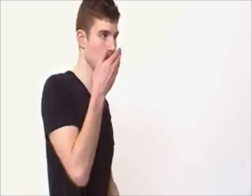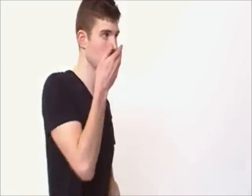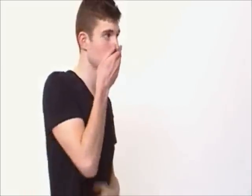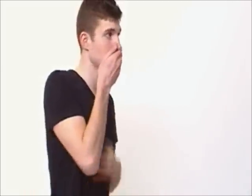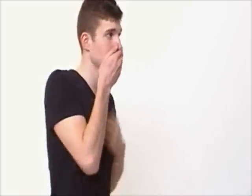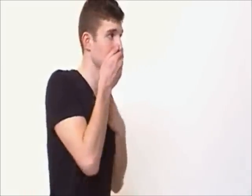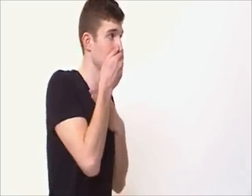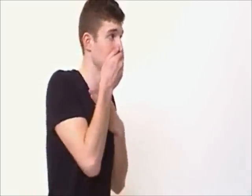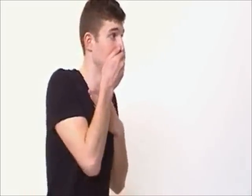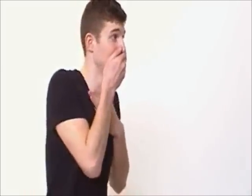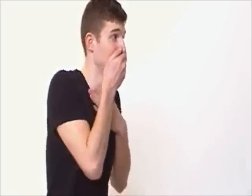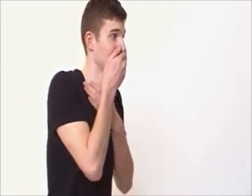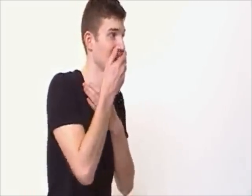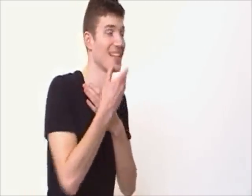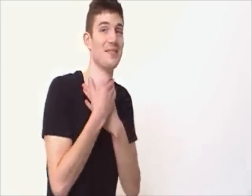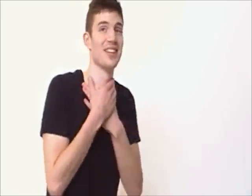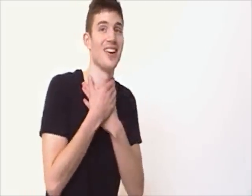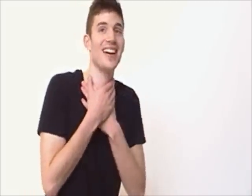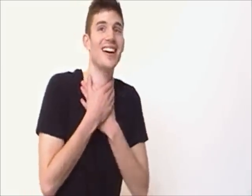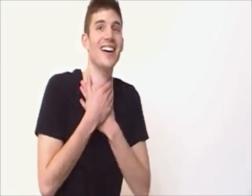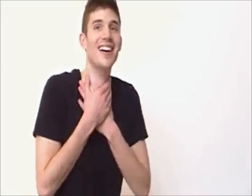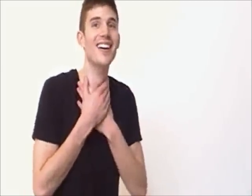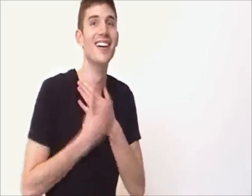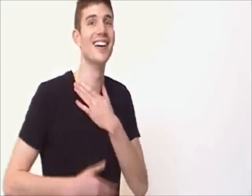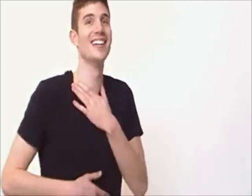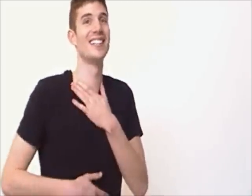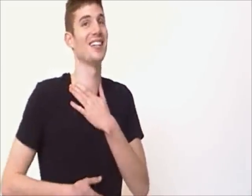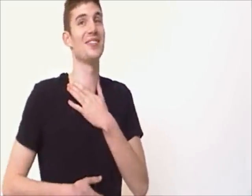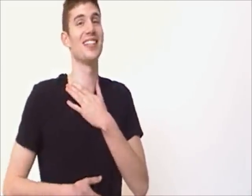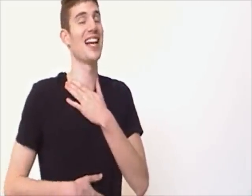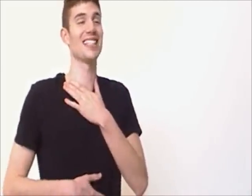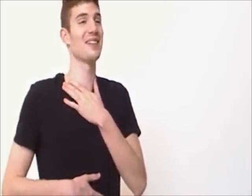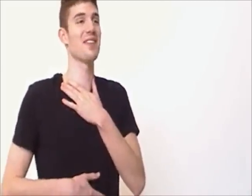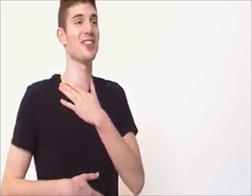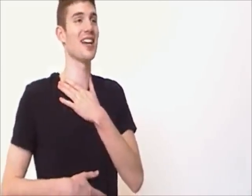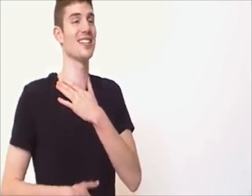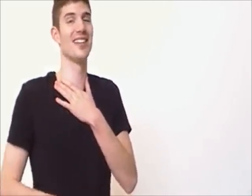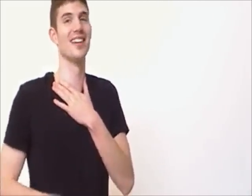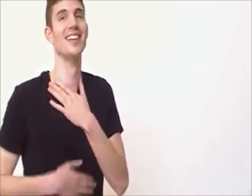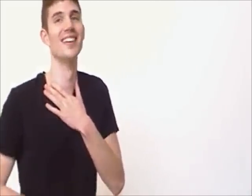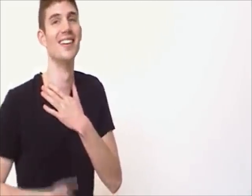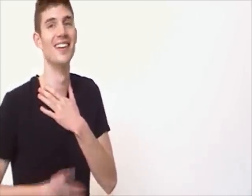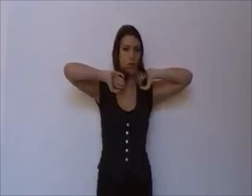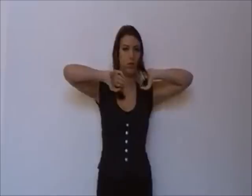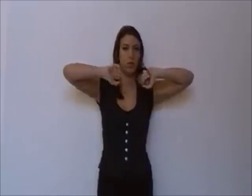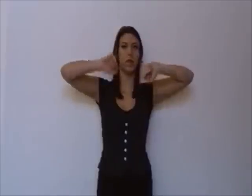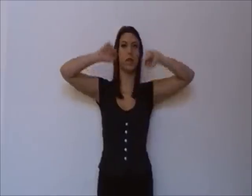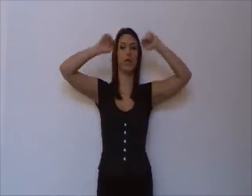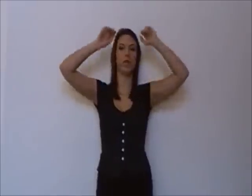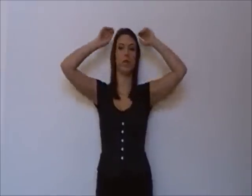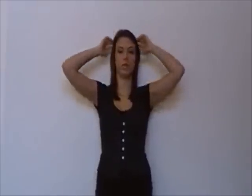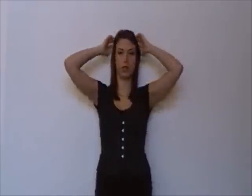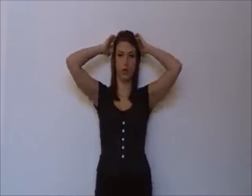Do you want us to do it slower? All right. Well, it. Sorry. It sounded really nasty. I apologize. Okay. Do me and then we'll do you.